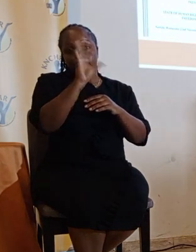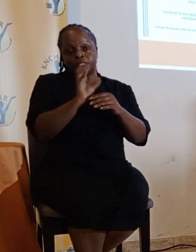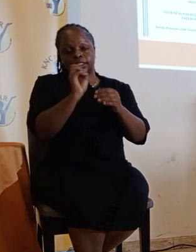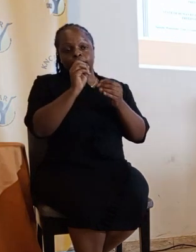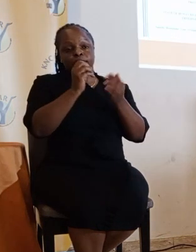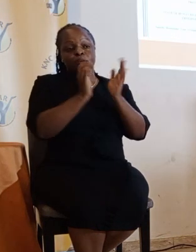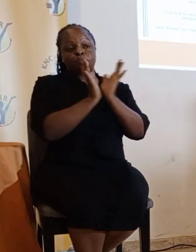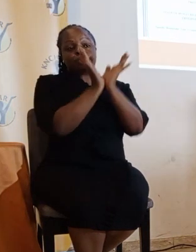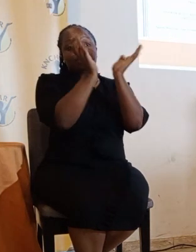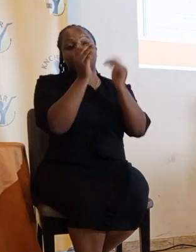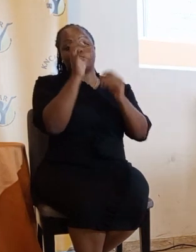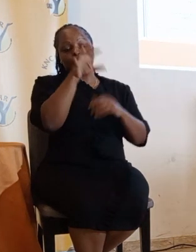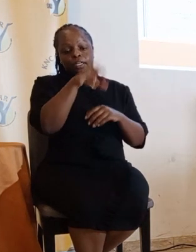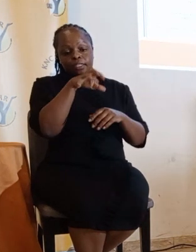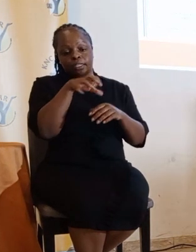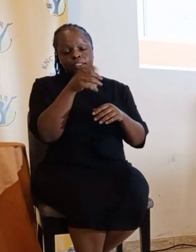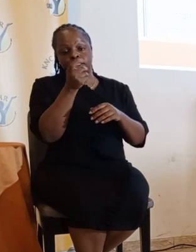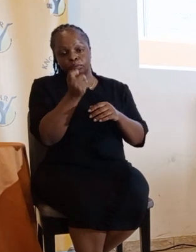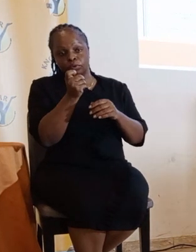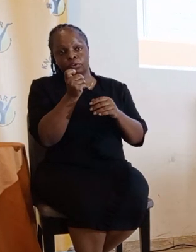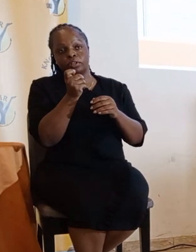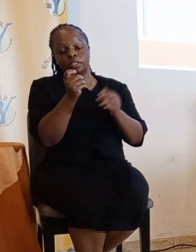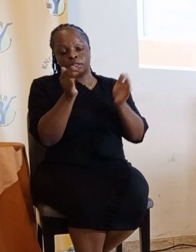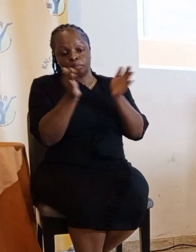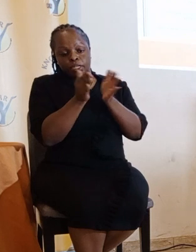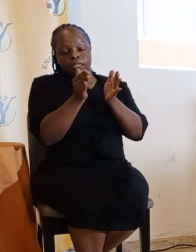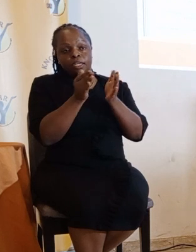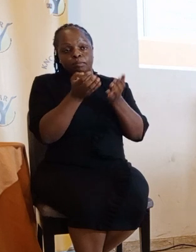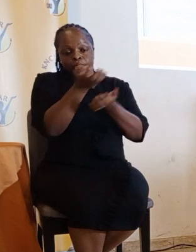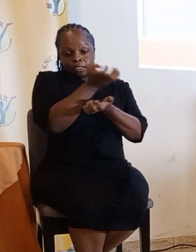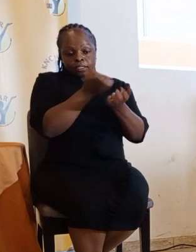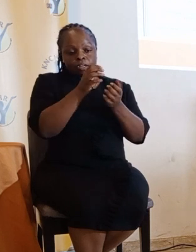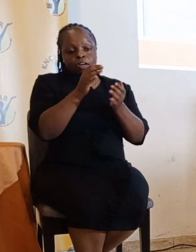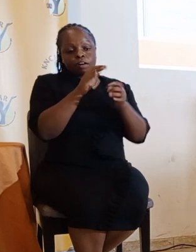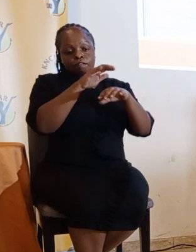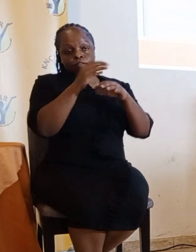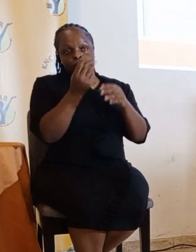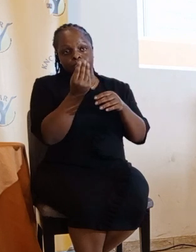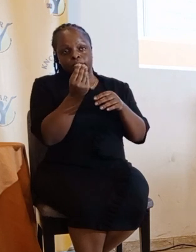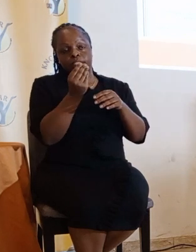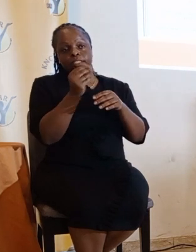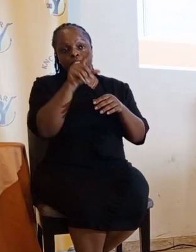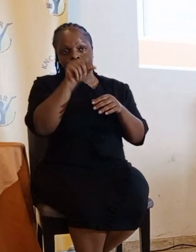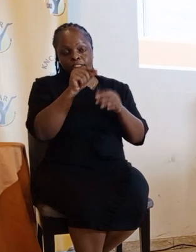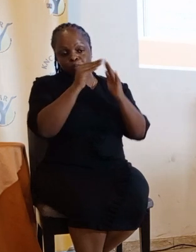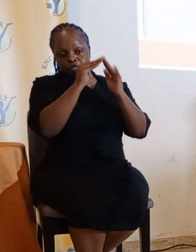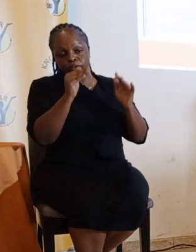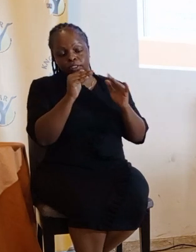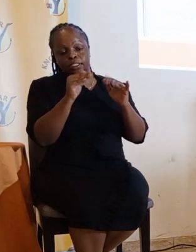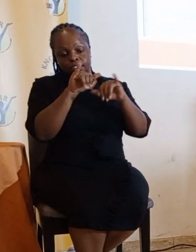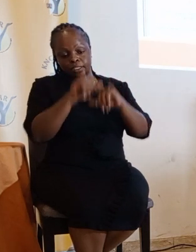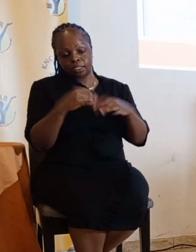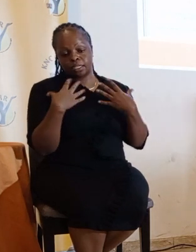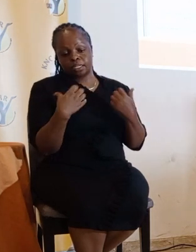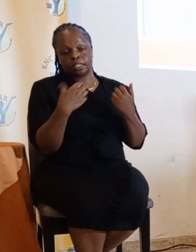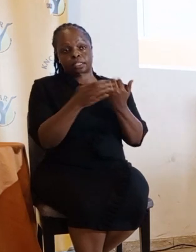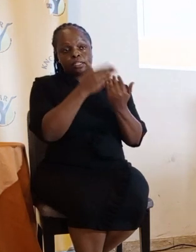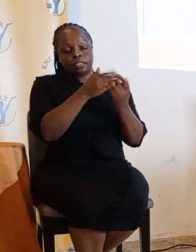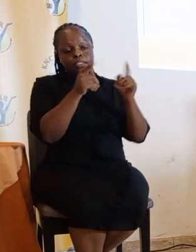agriculture, micro, small, and medium enterprises, affordable housing and settlement, healthcare, and the